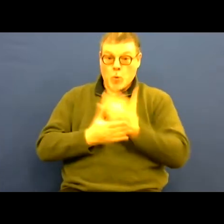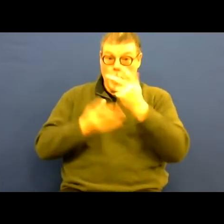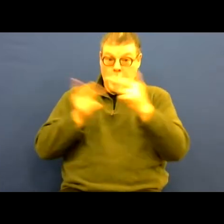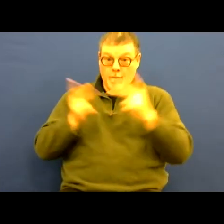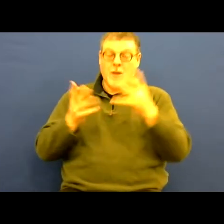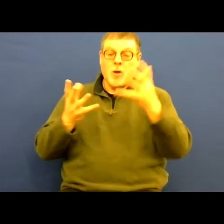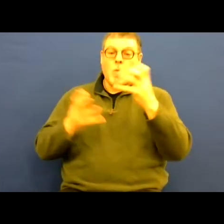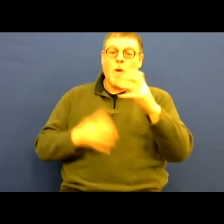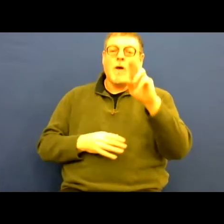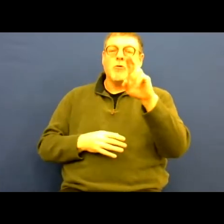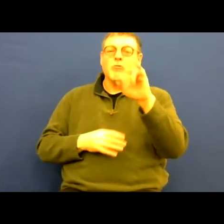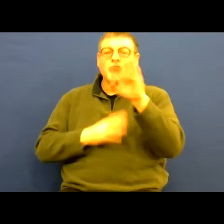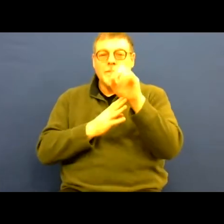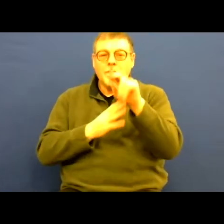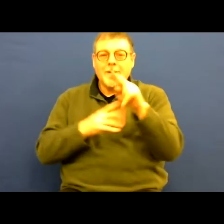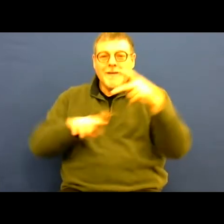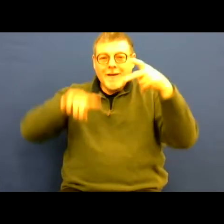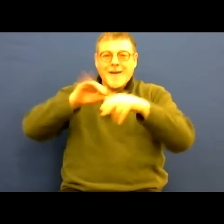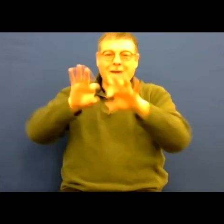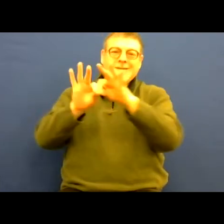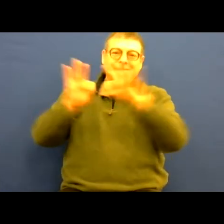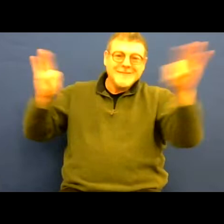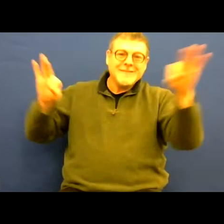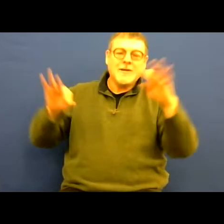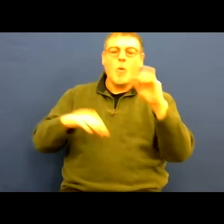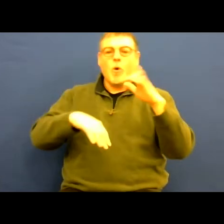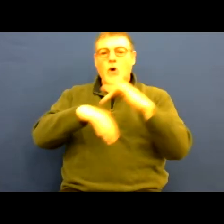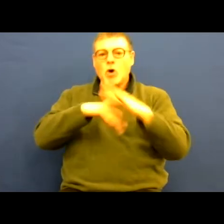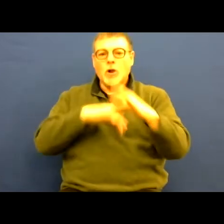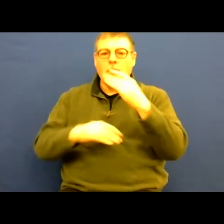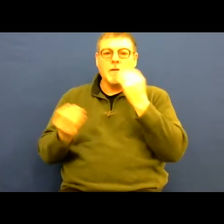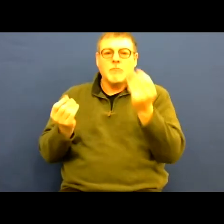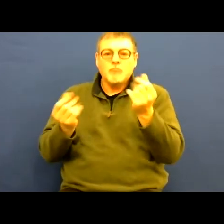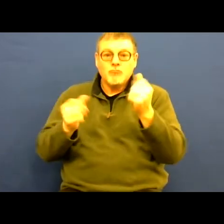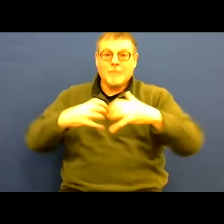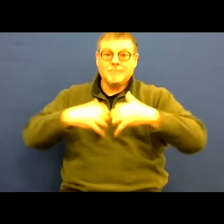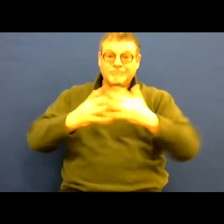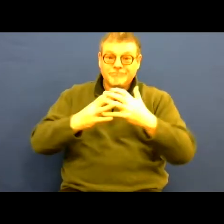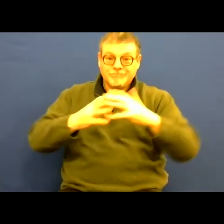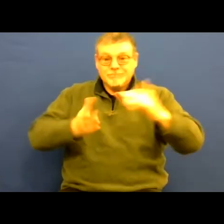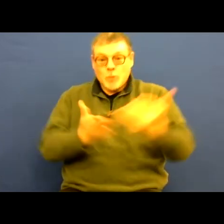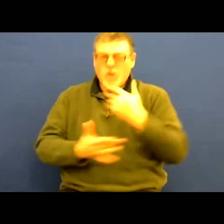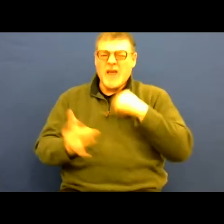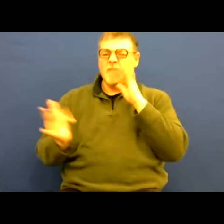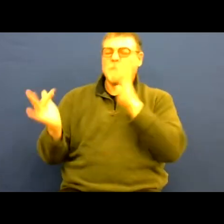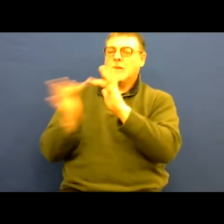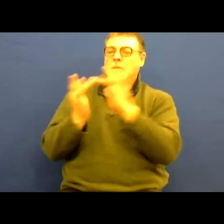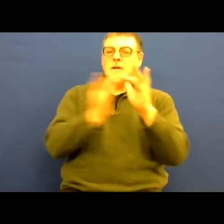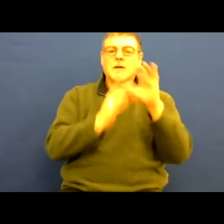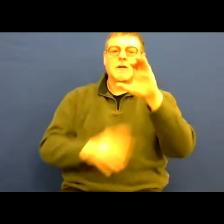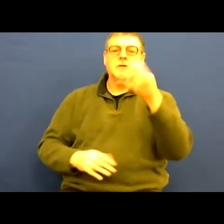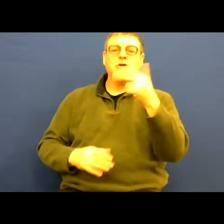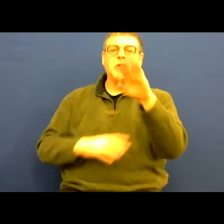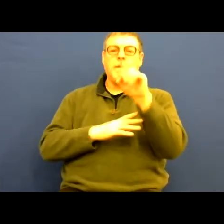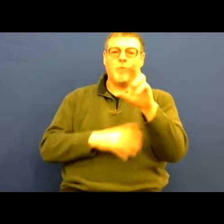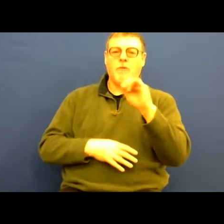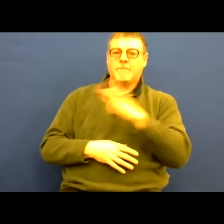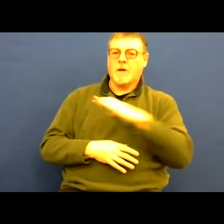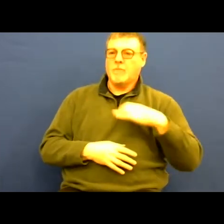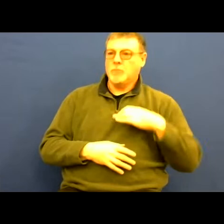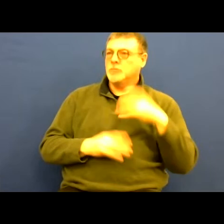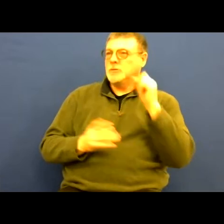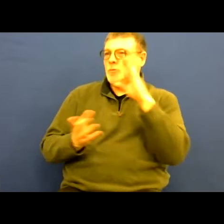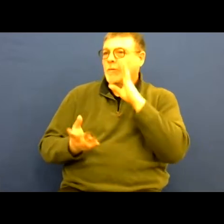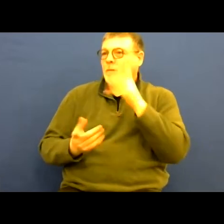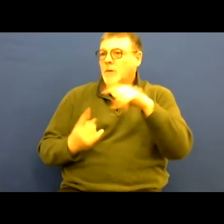a ribbon cutting, or if earlier on you want to do a groundbreak or anything, just let me know. I can put you in touch with the chamber. They have all the stuff to do all that.